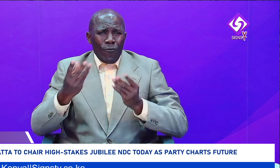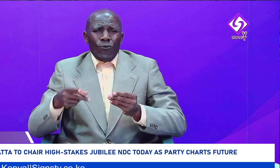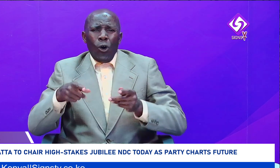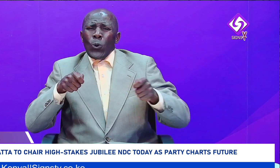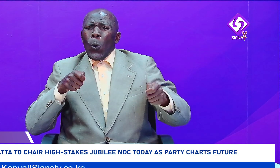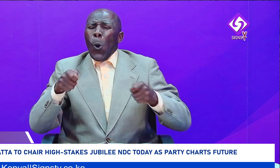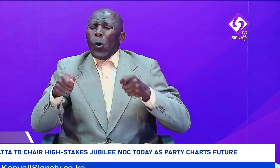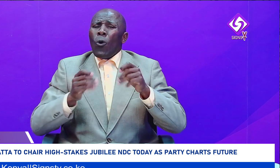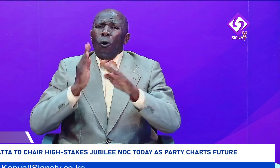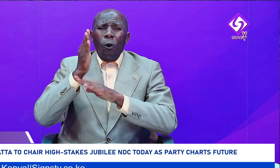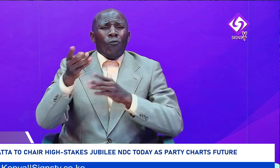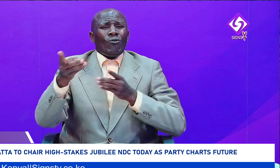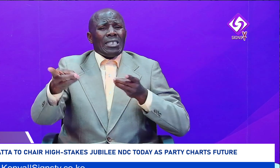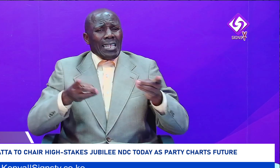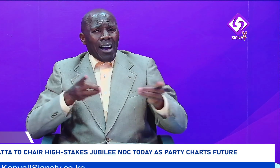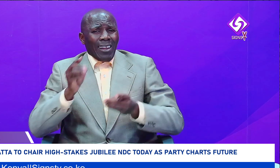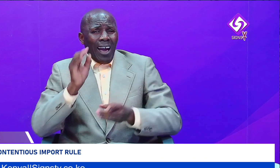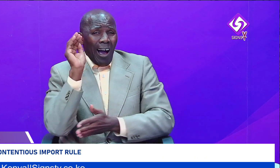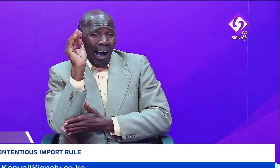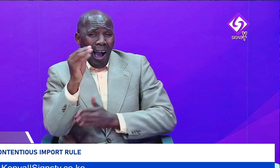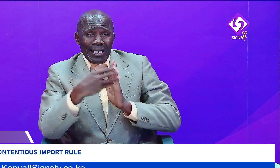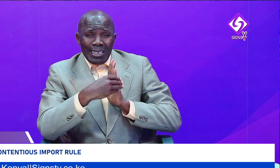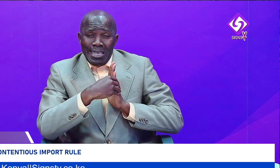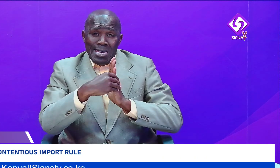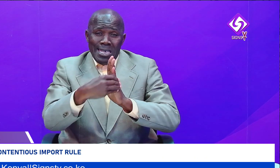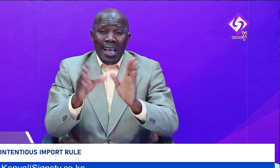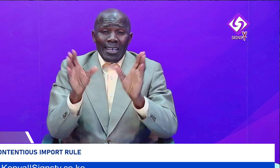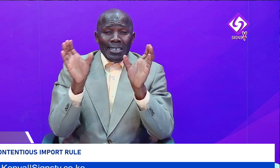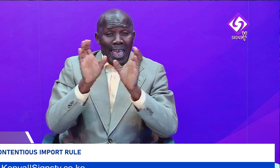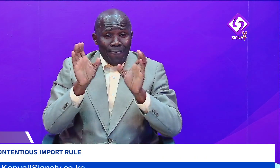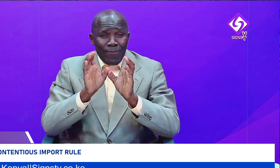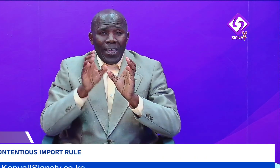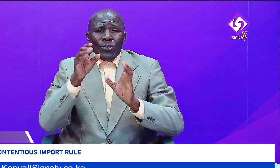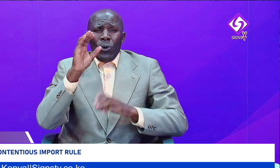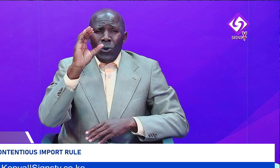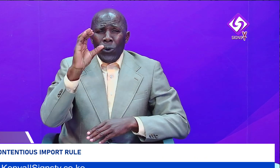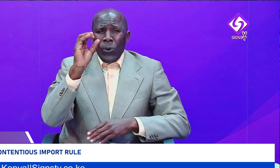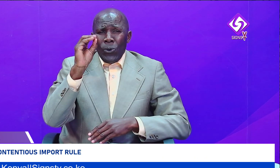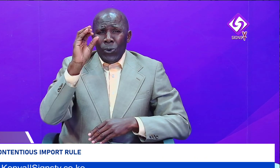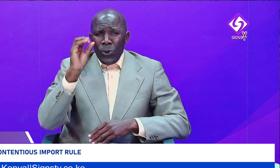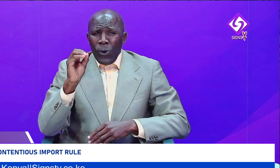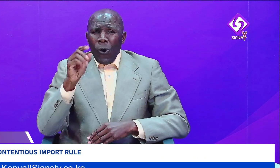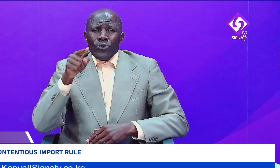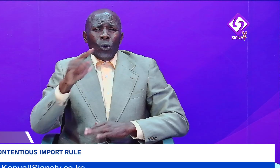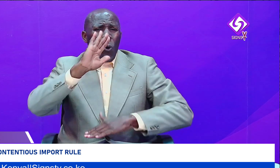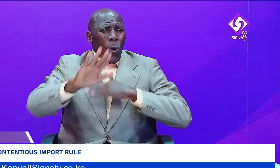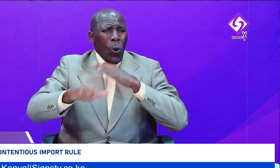Shifting gears to the Kenya Revenue Authority, and the Kenya Revenue Authority has softened its